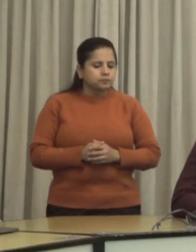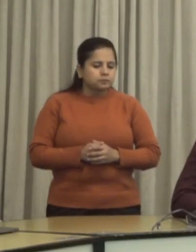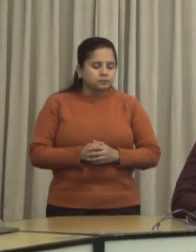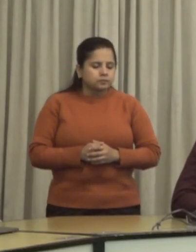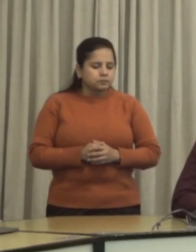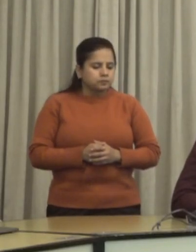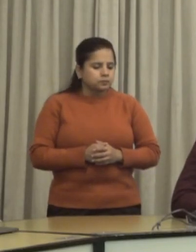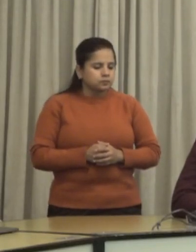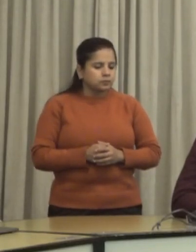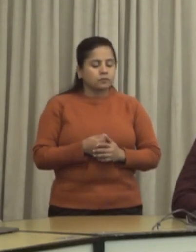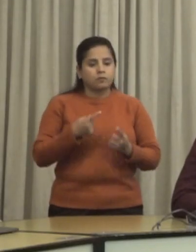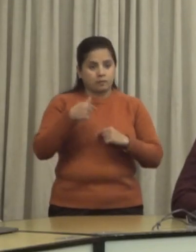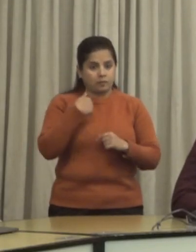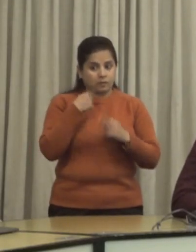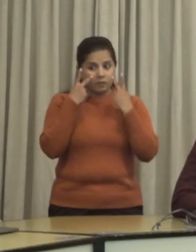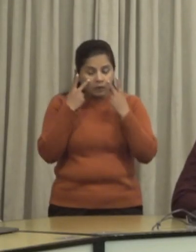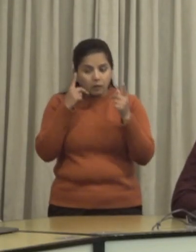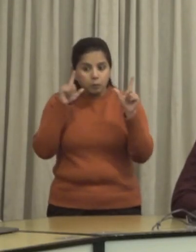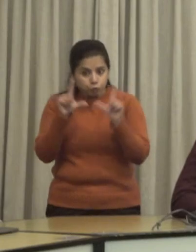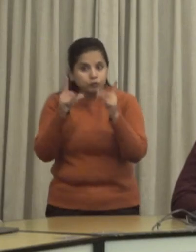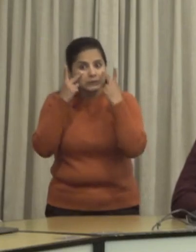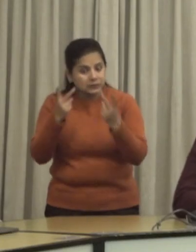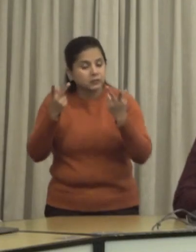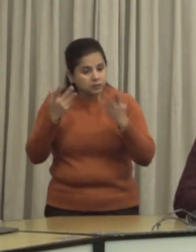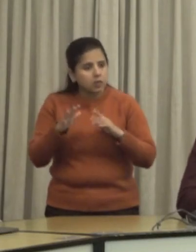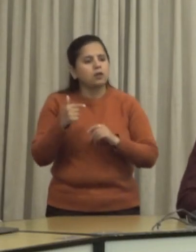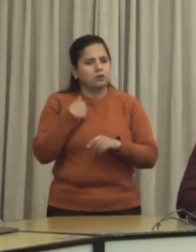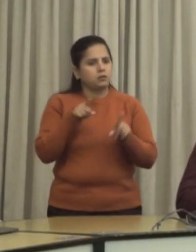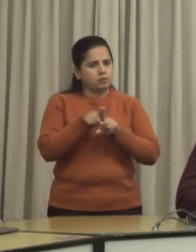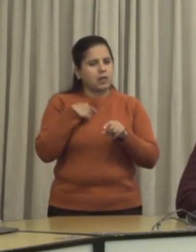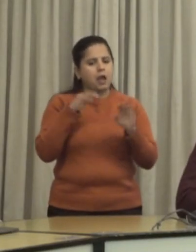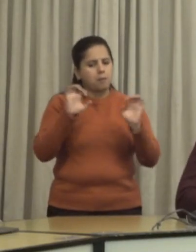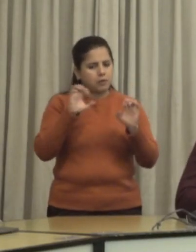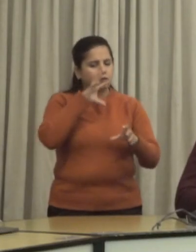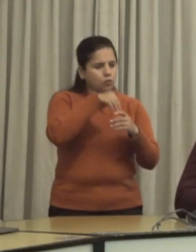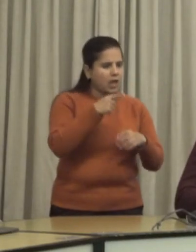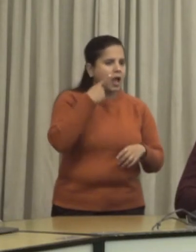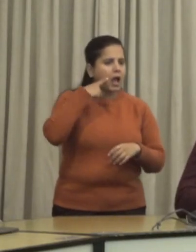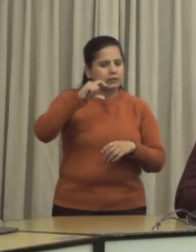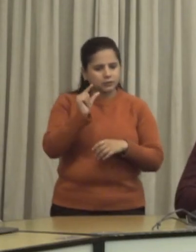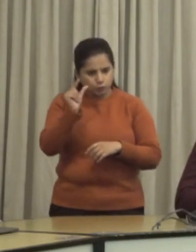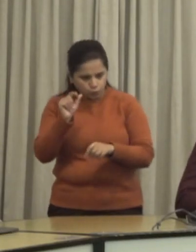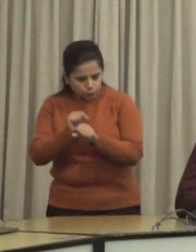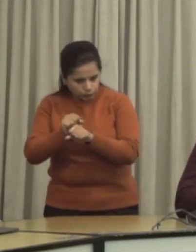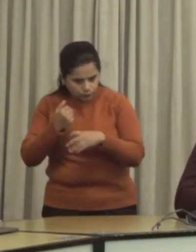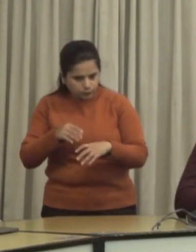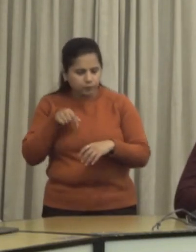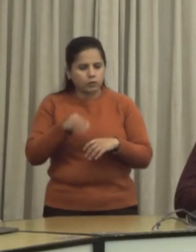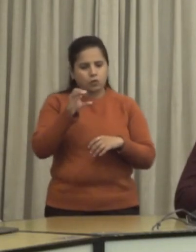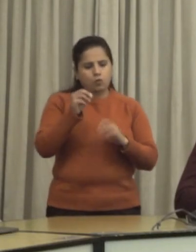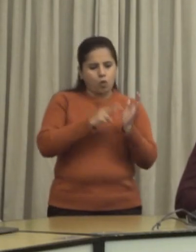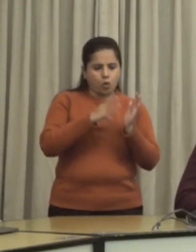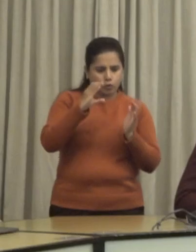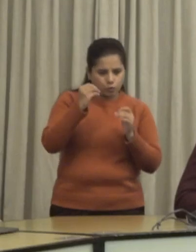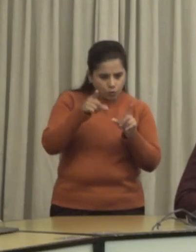And when I witnessed this suffering, I've also worked in emergency, I worked in ICU, I worked in oncology